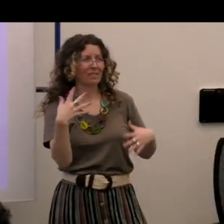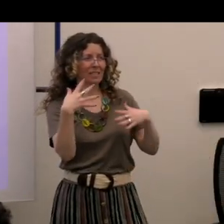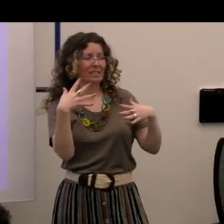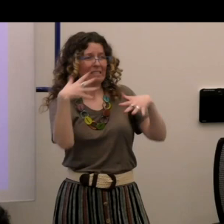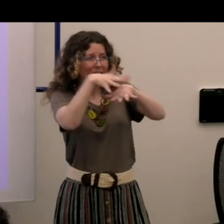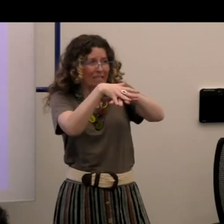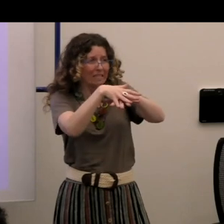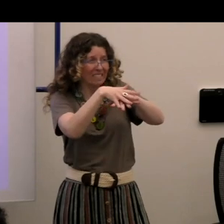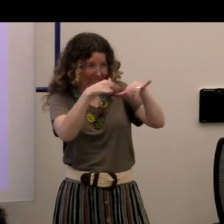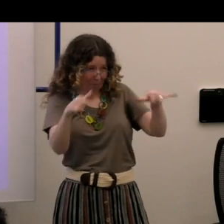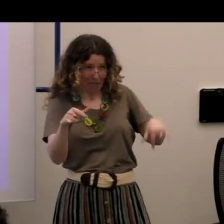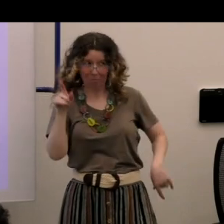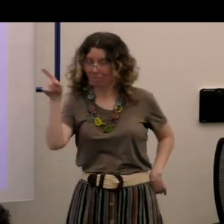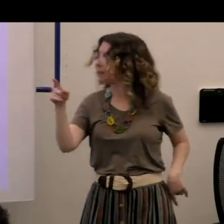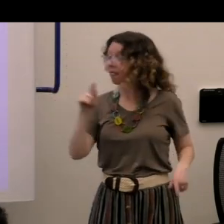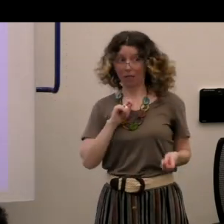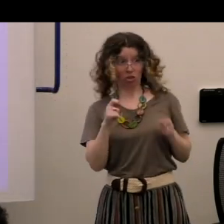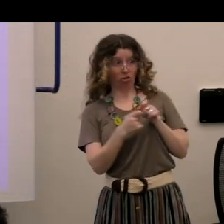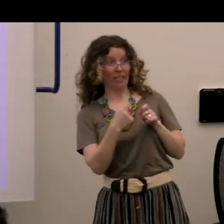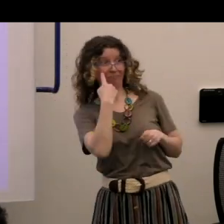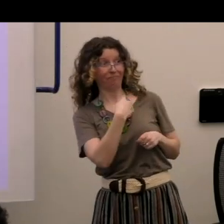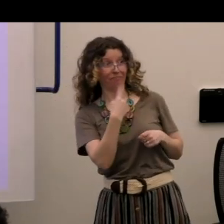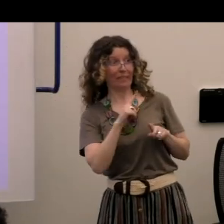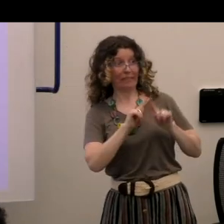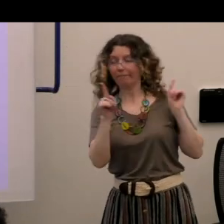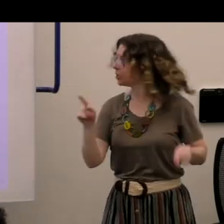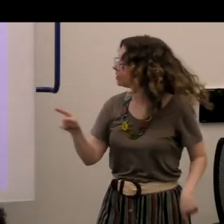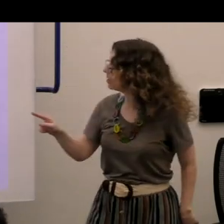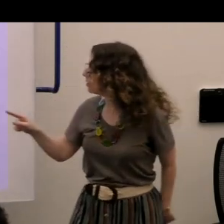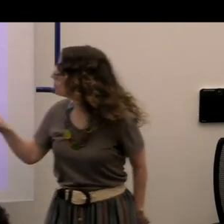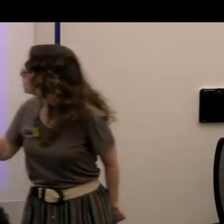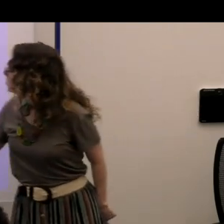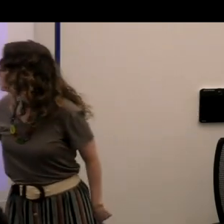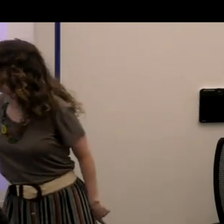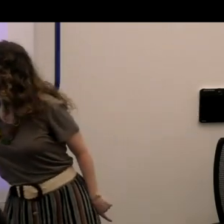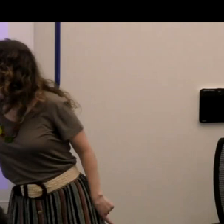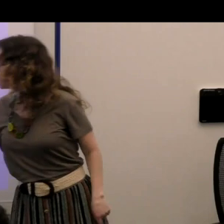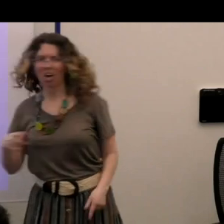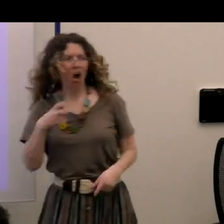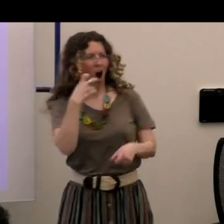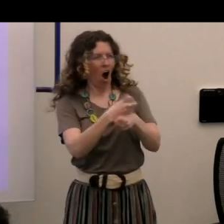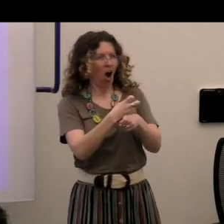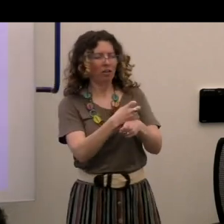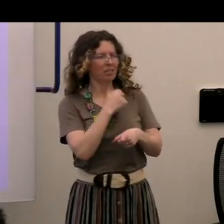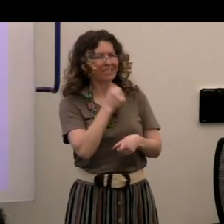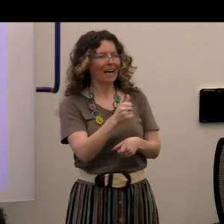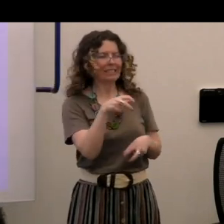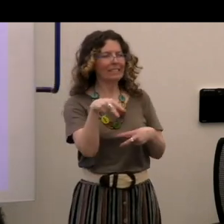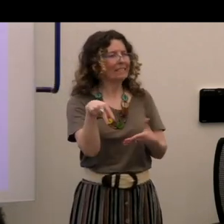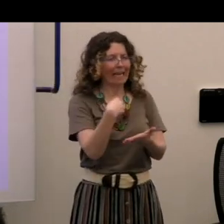My pursed lips indicate that that is a very serious motion. And it changes the meaning of the word dance.